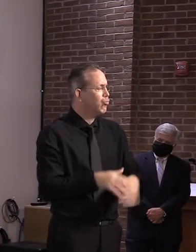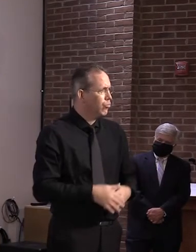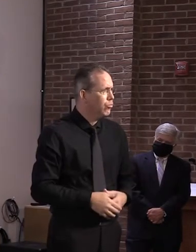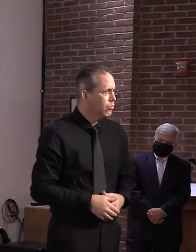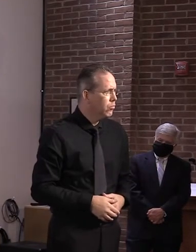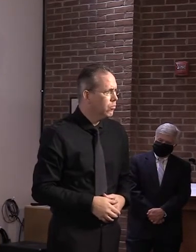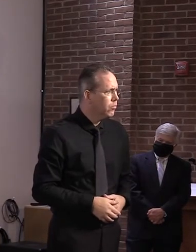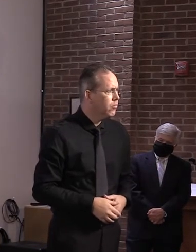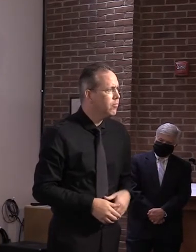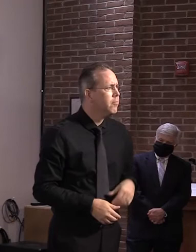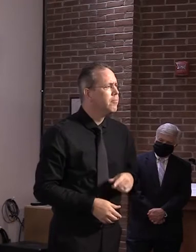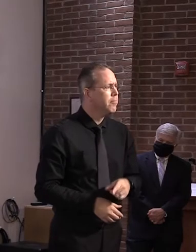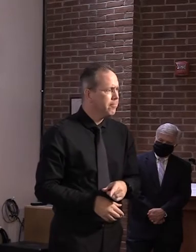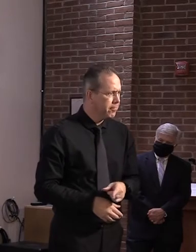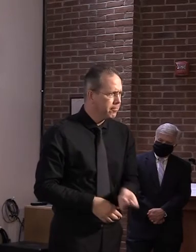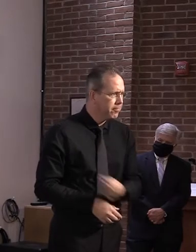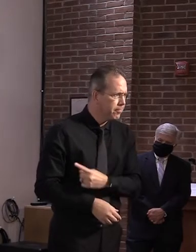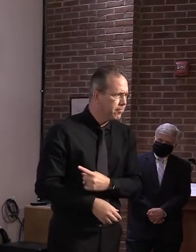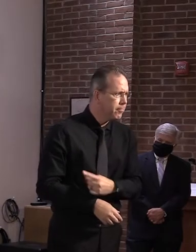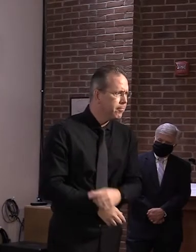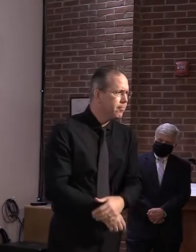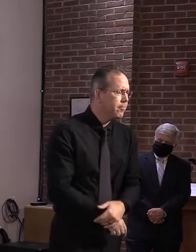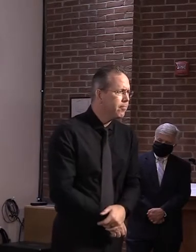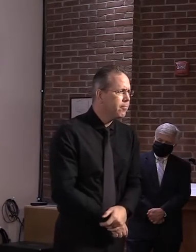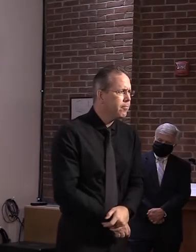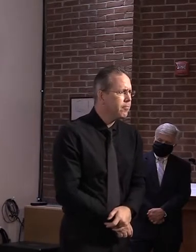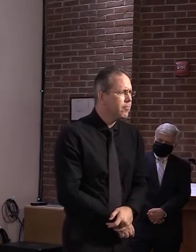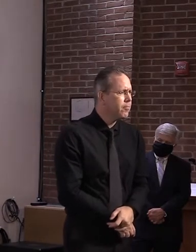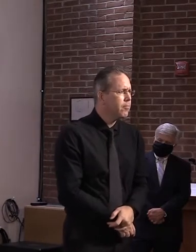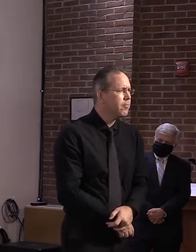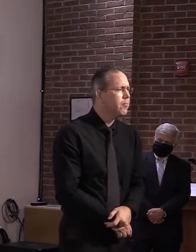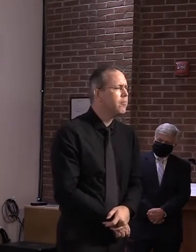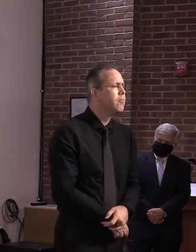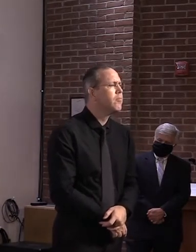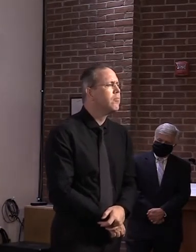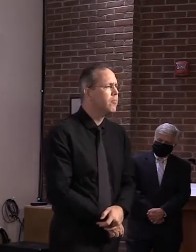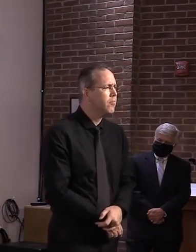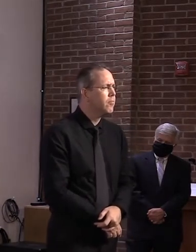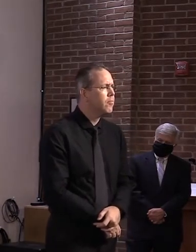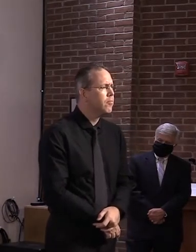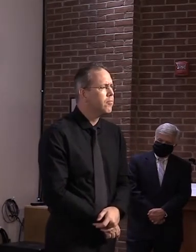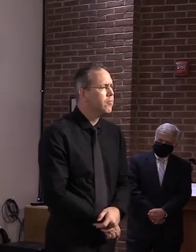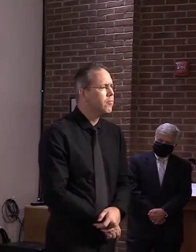policy or procedures for staff at these senior care facilities? Or